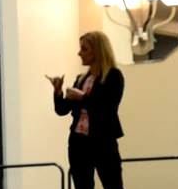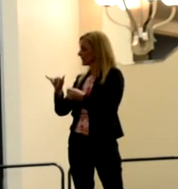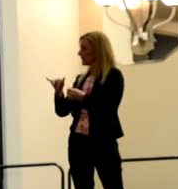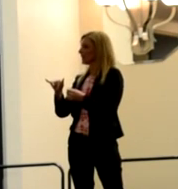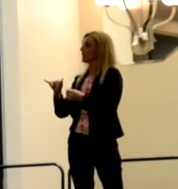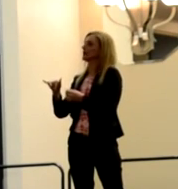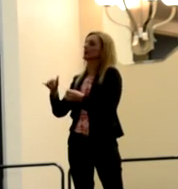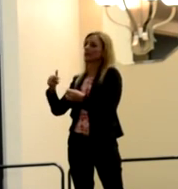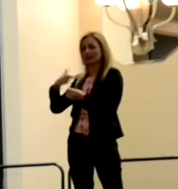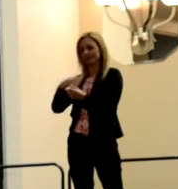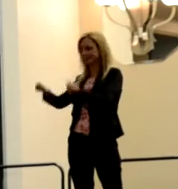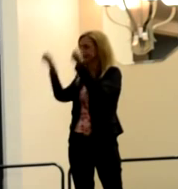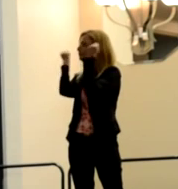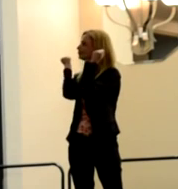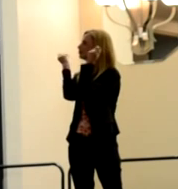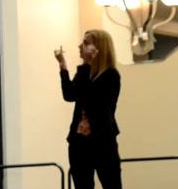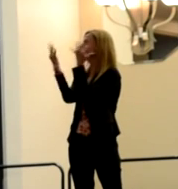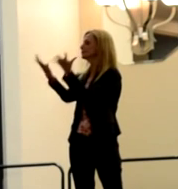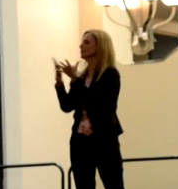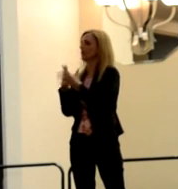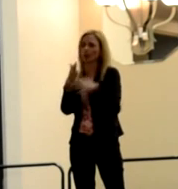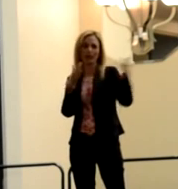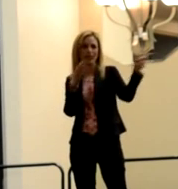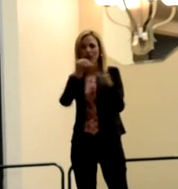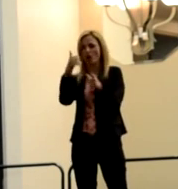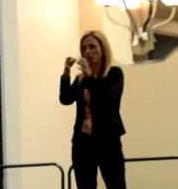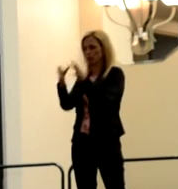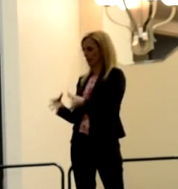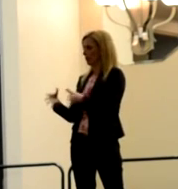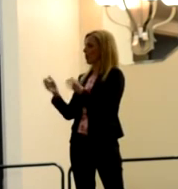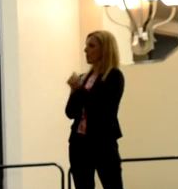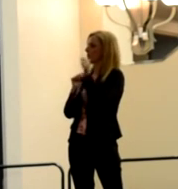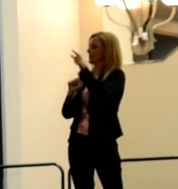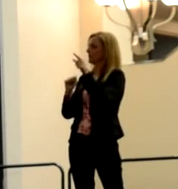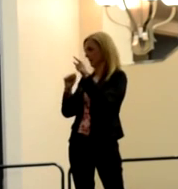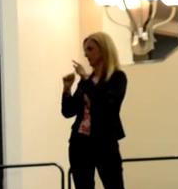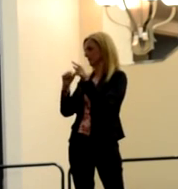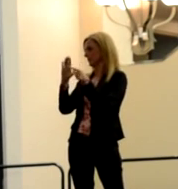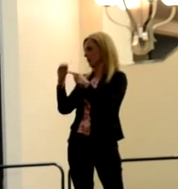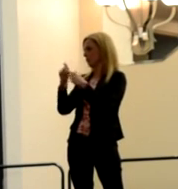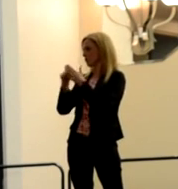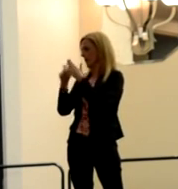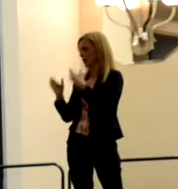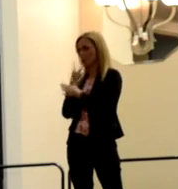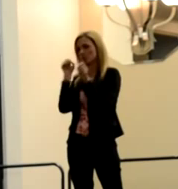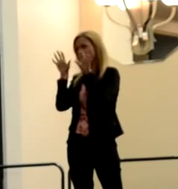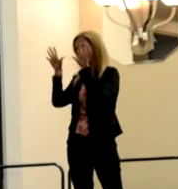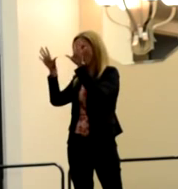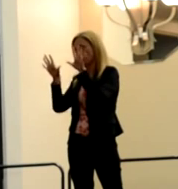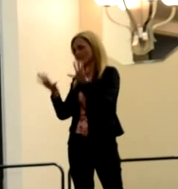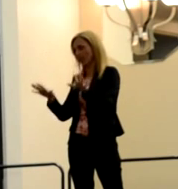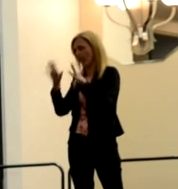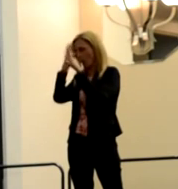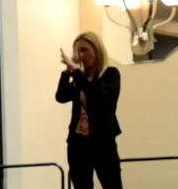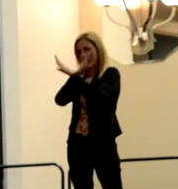pertains to my autobiography, I just told her everything through Jack and another interpreter about my life to this co-writer,